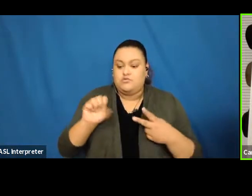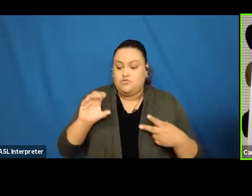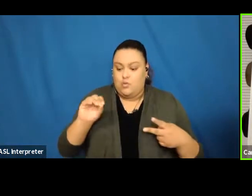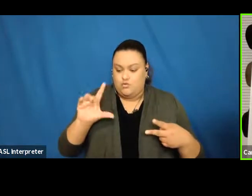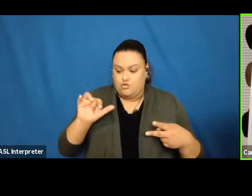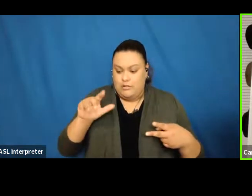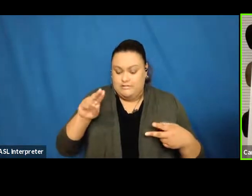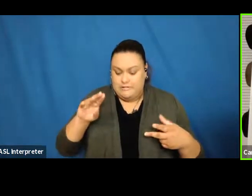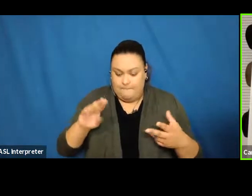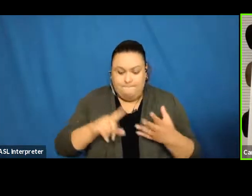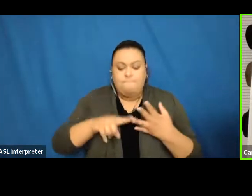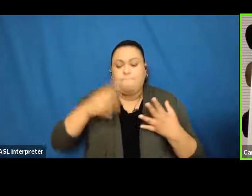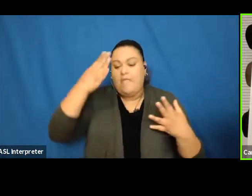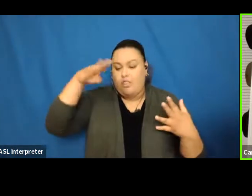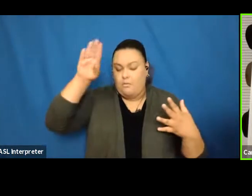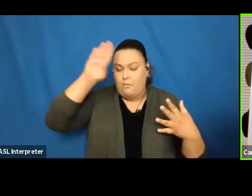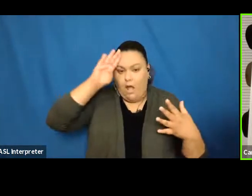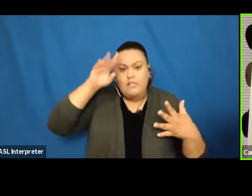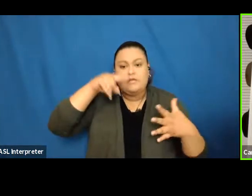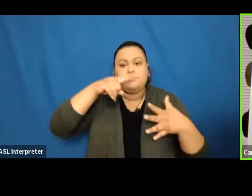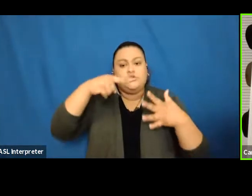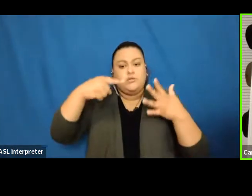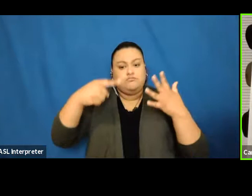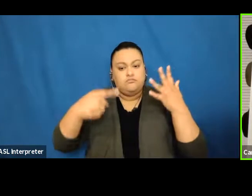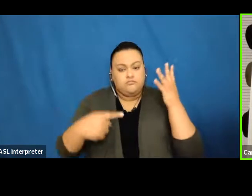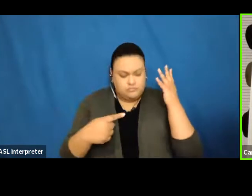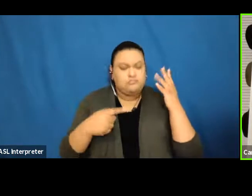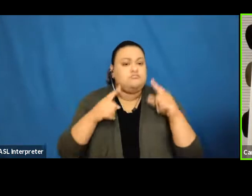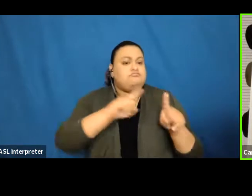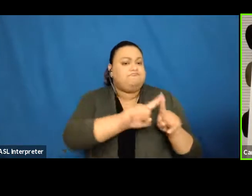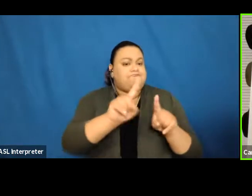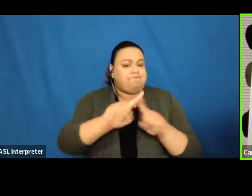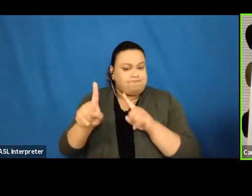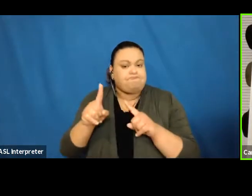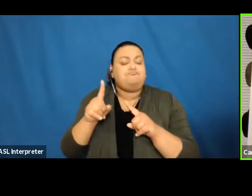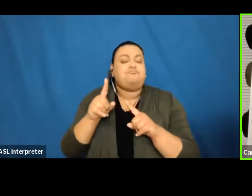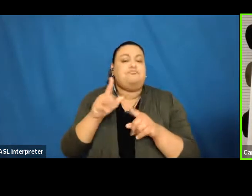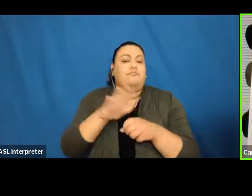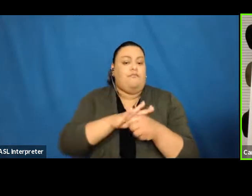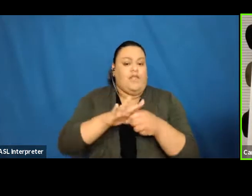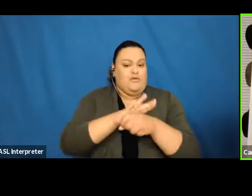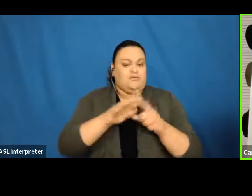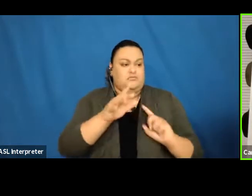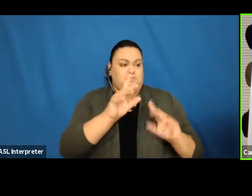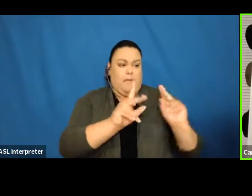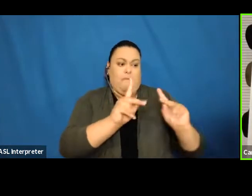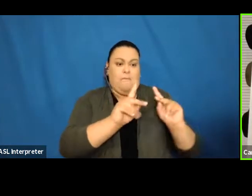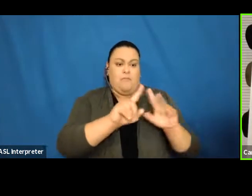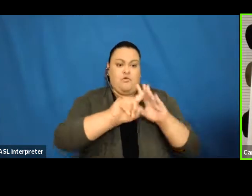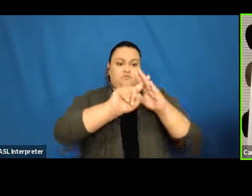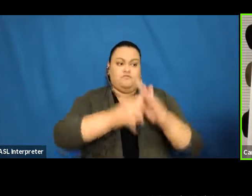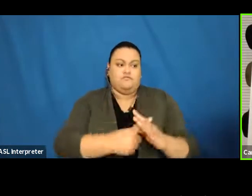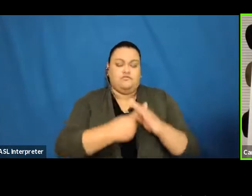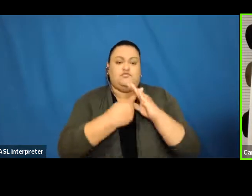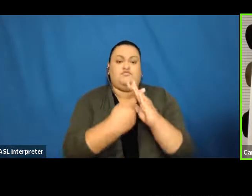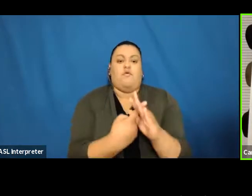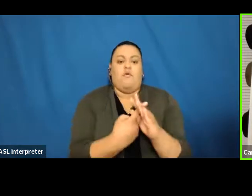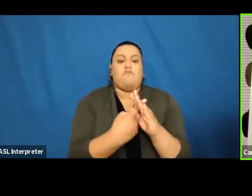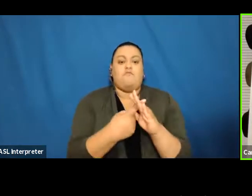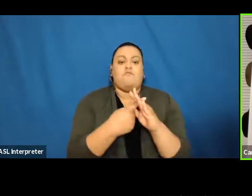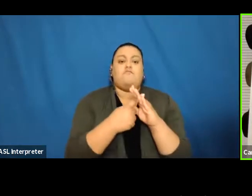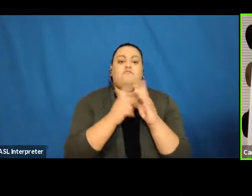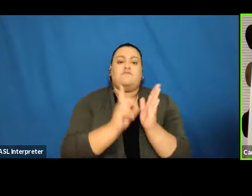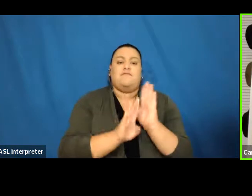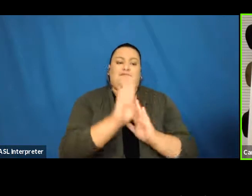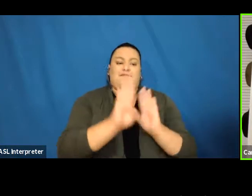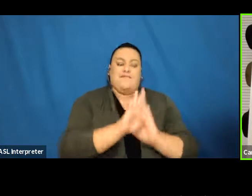también. I'm very pleased with some of the colleagues of mine in those departments. So we branched out. I always